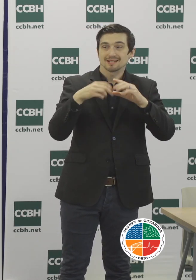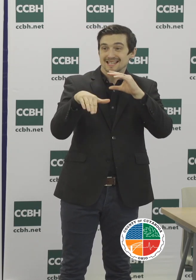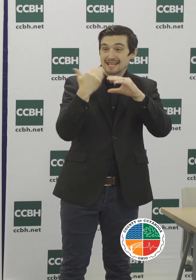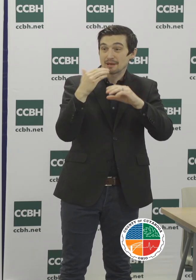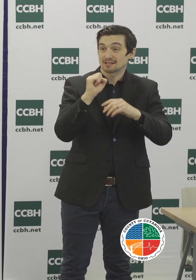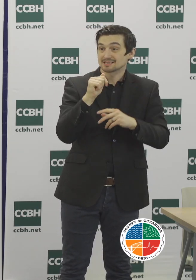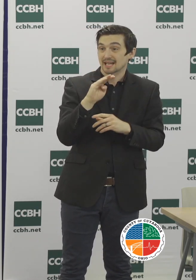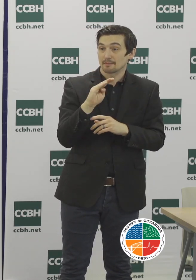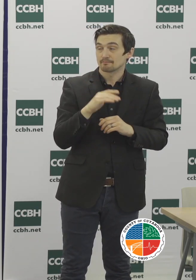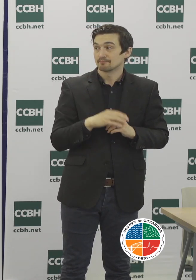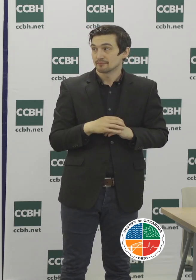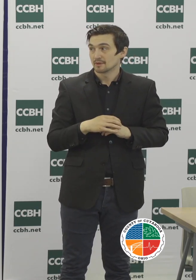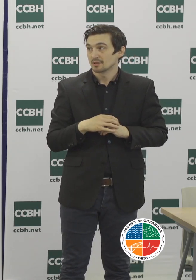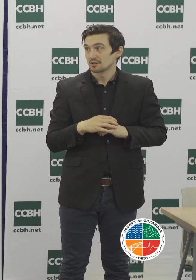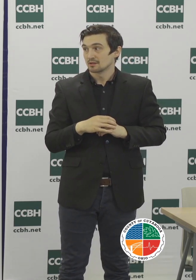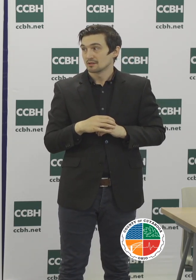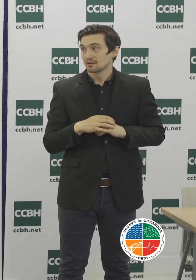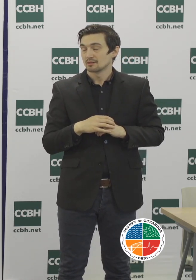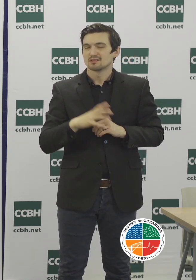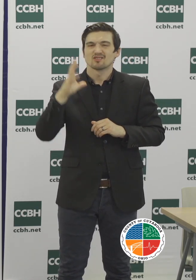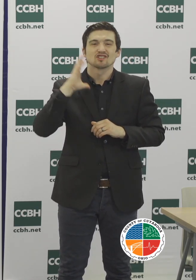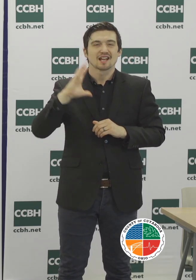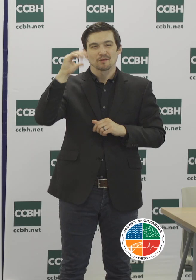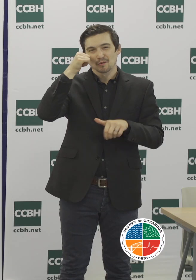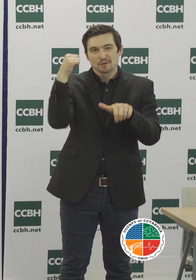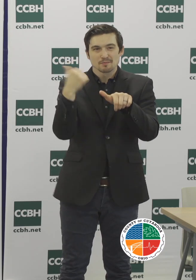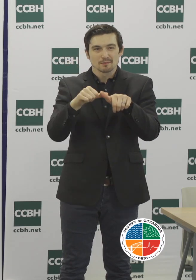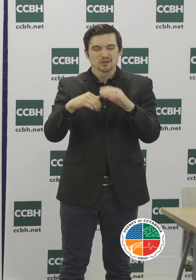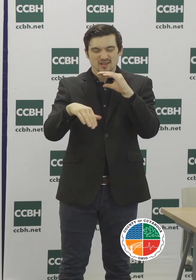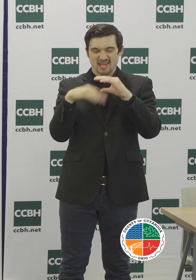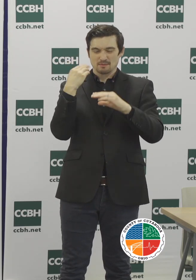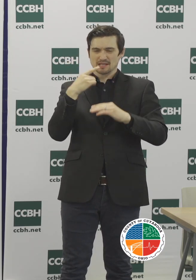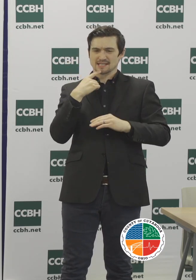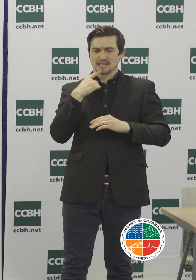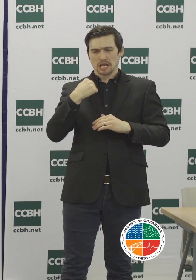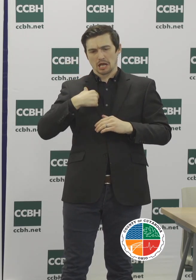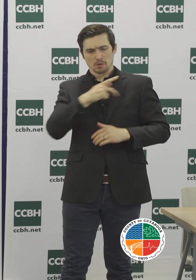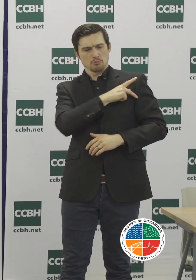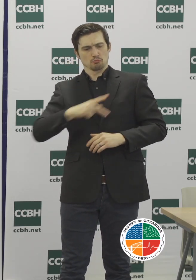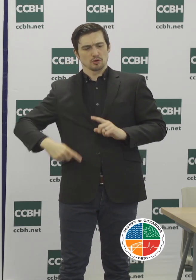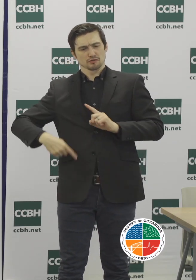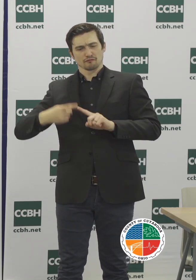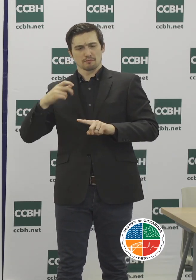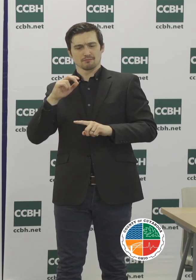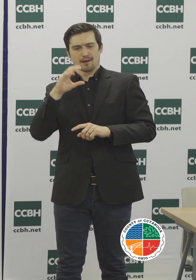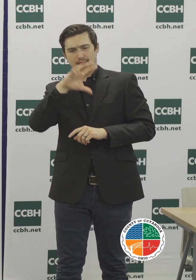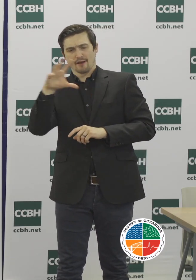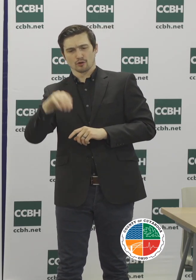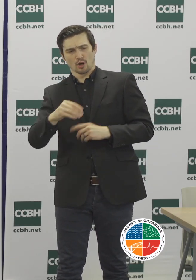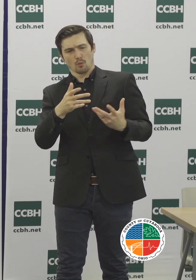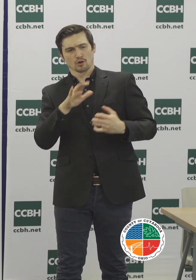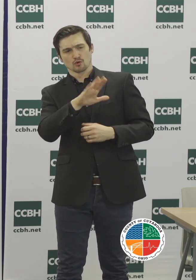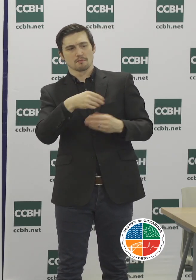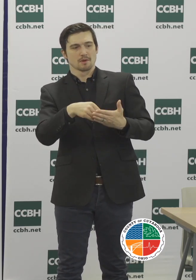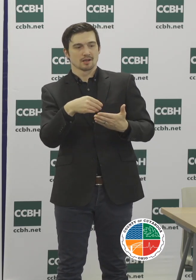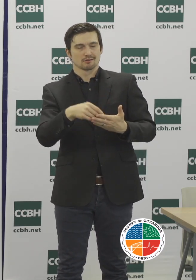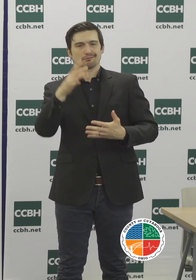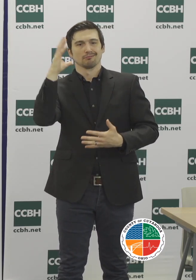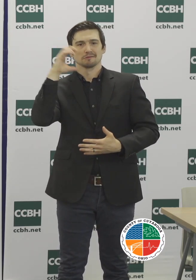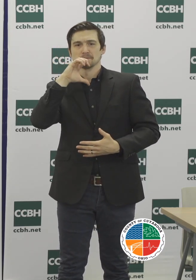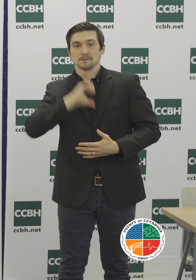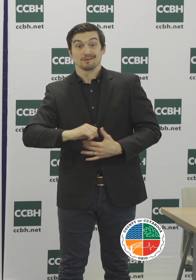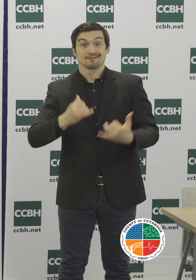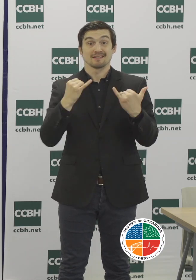gone a long way from the prince in Nigeria that wants your money. These scammers are very focused on getting at